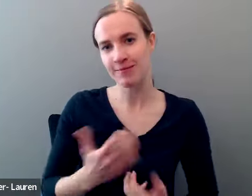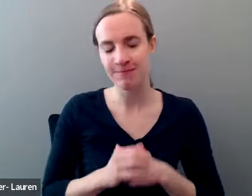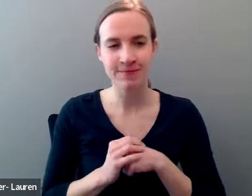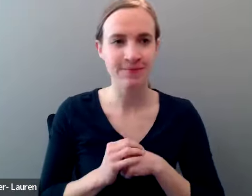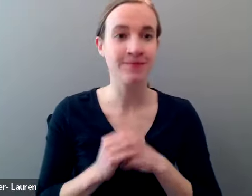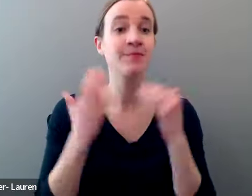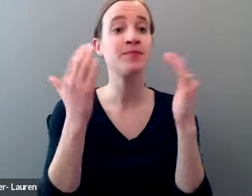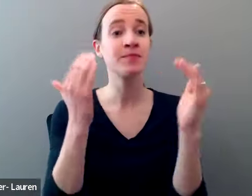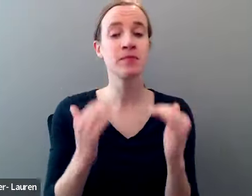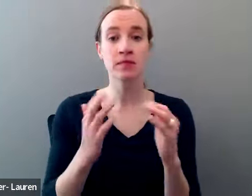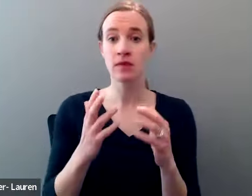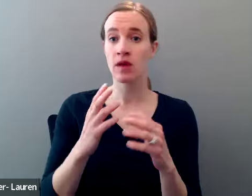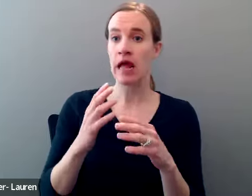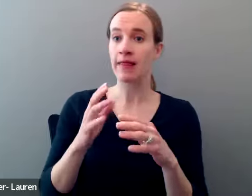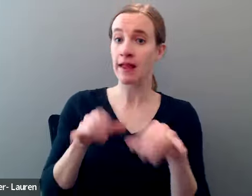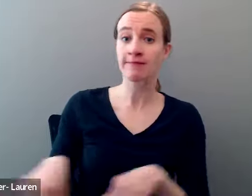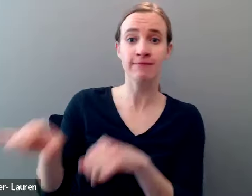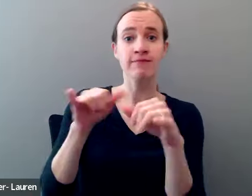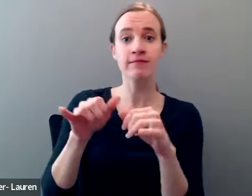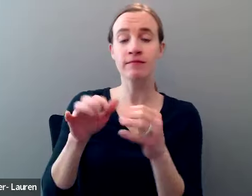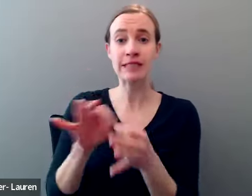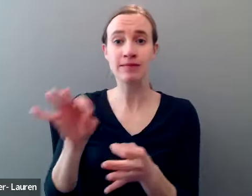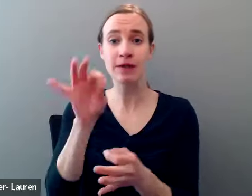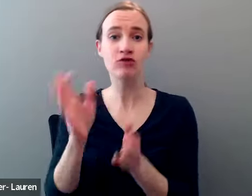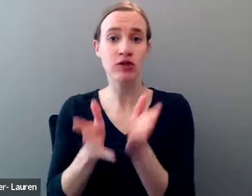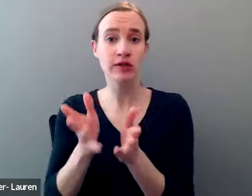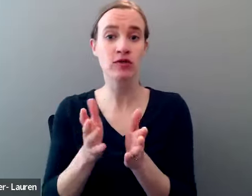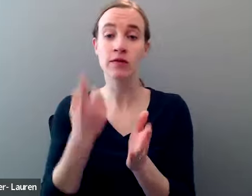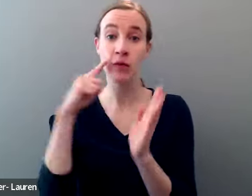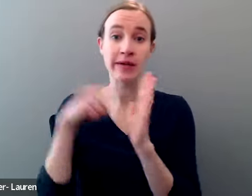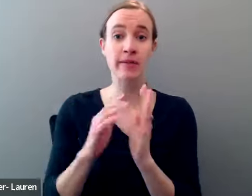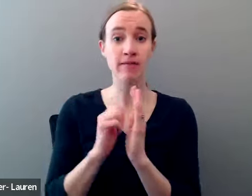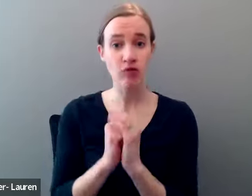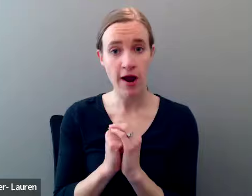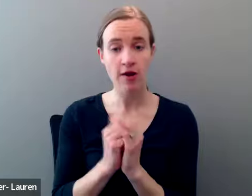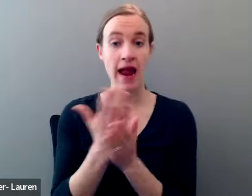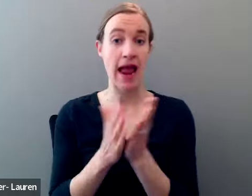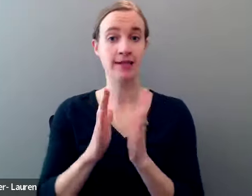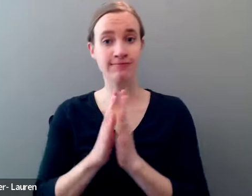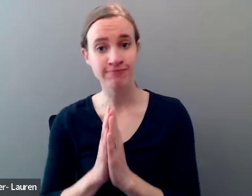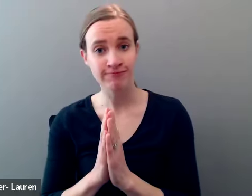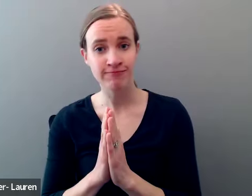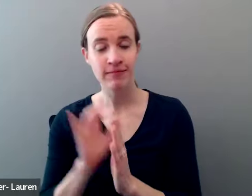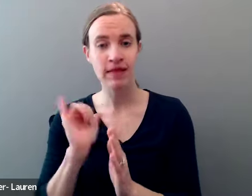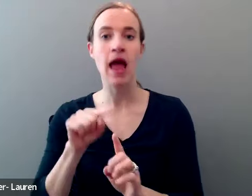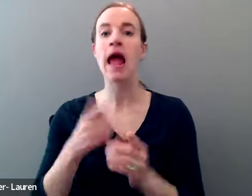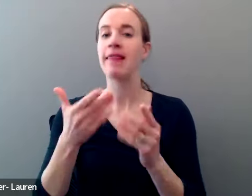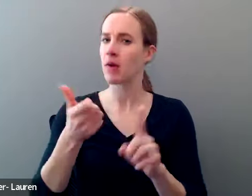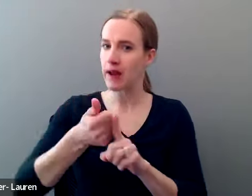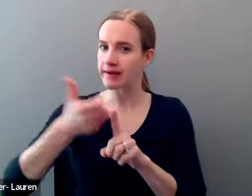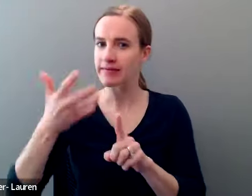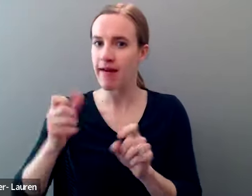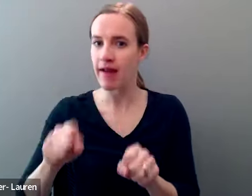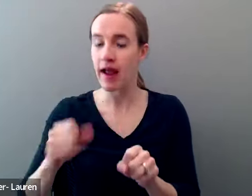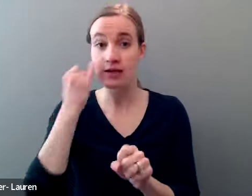And then universal spiritual gestures too. So prayer, putting your hands together, and then also expanding it. So if it's something that